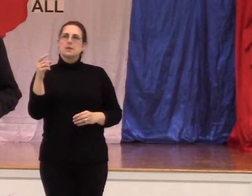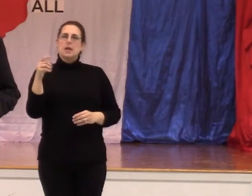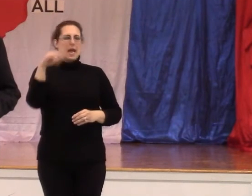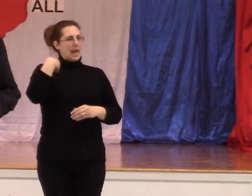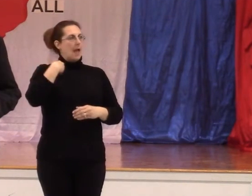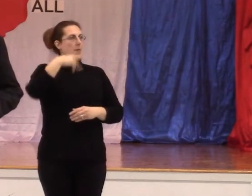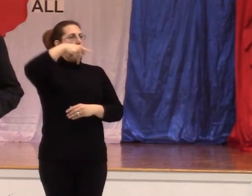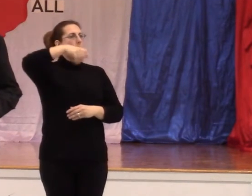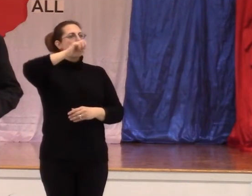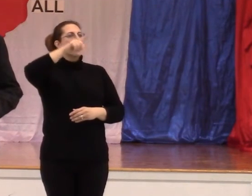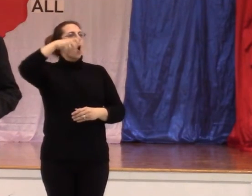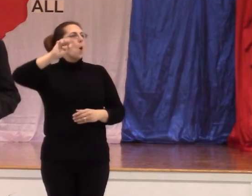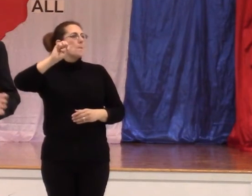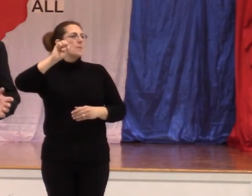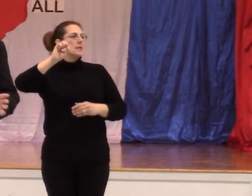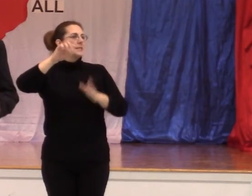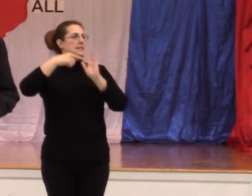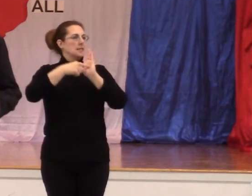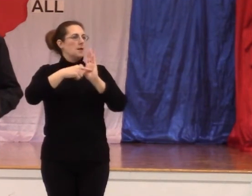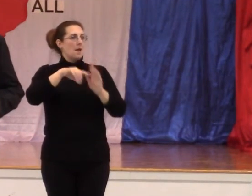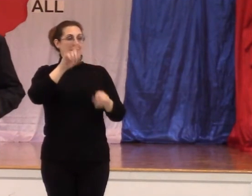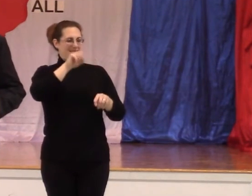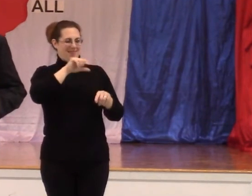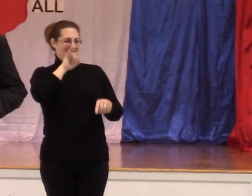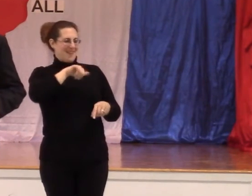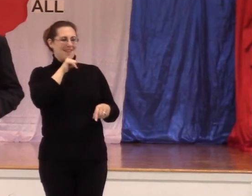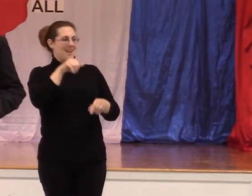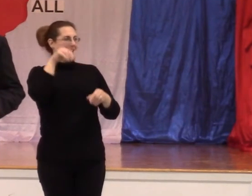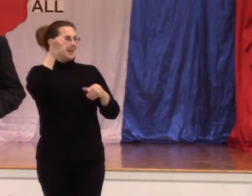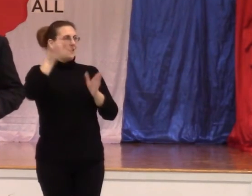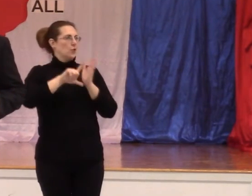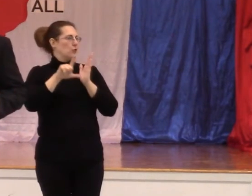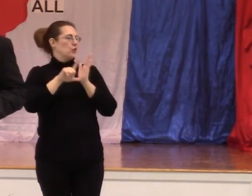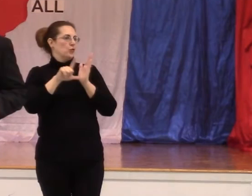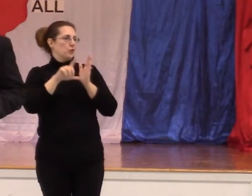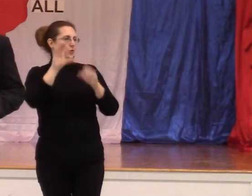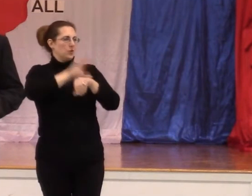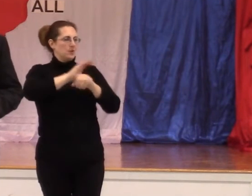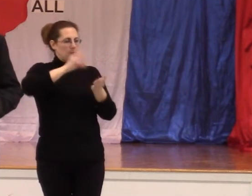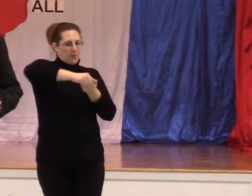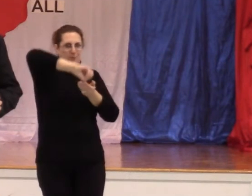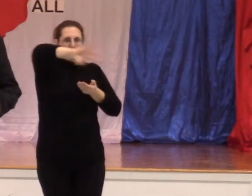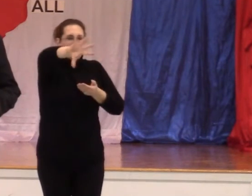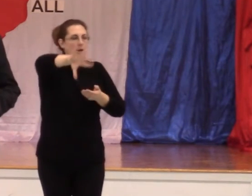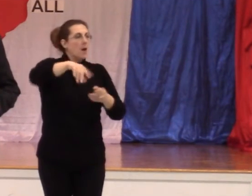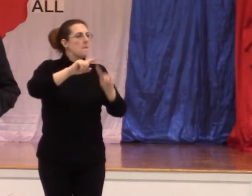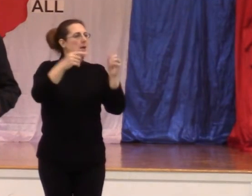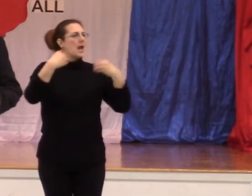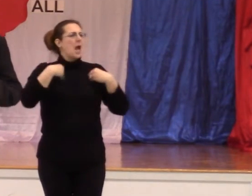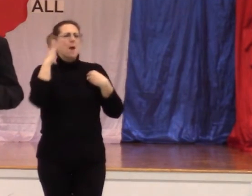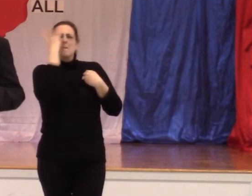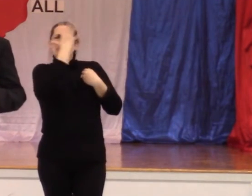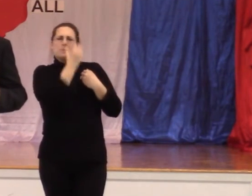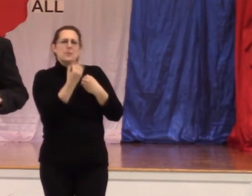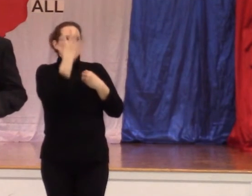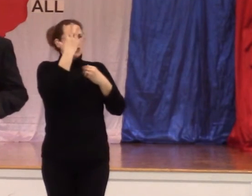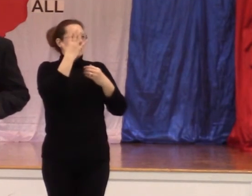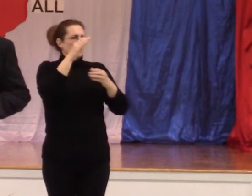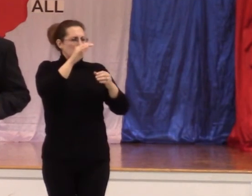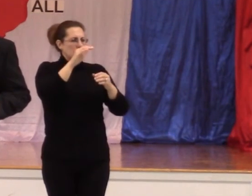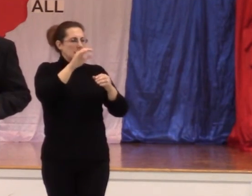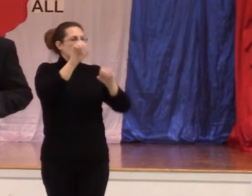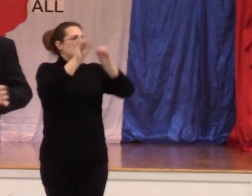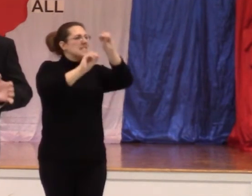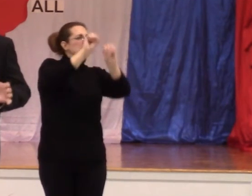symbol. Well, that wouldn't be in a Lutheran church, so okay, we'd get rid of that. But they had beautiful statues of Christ and